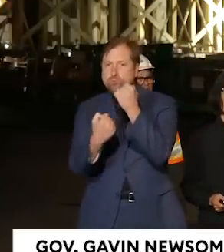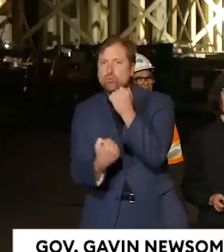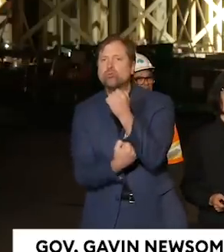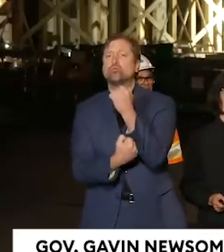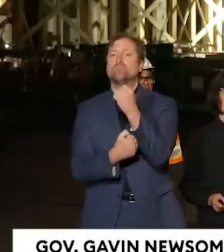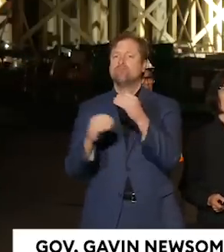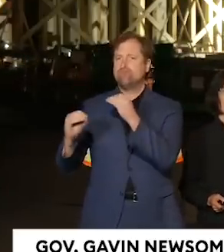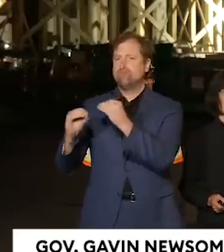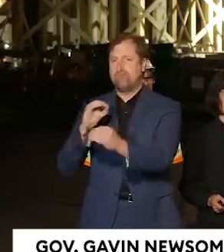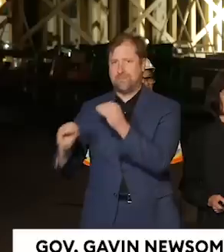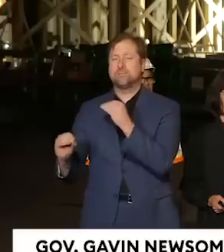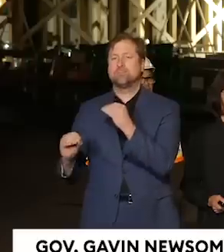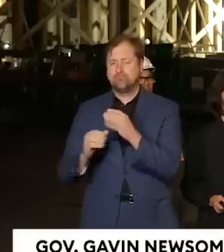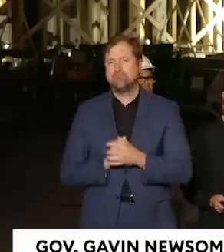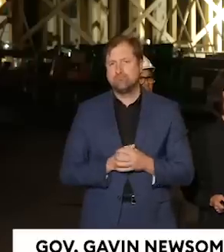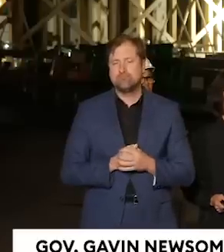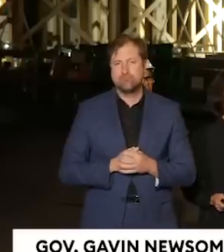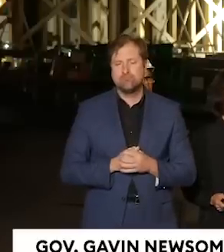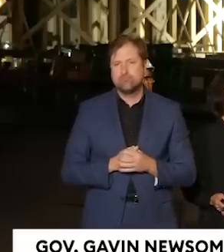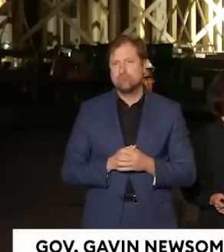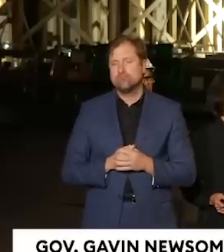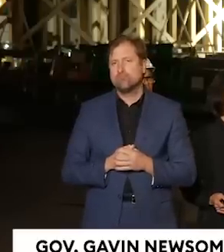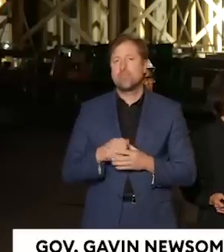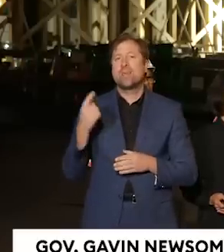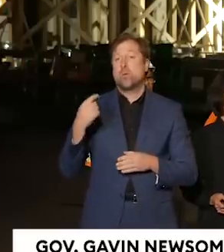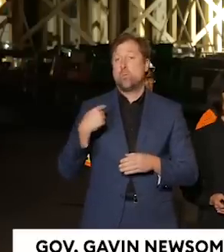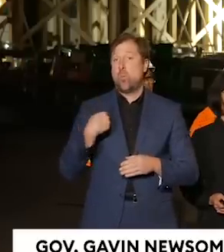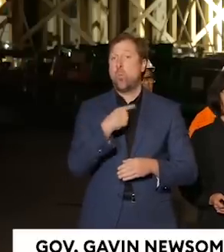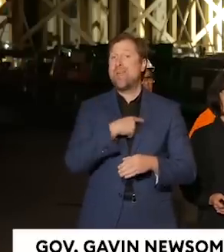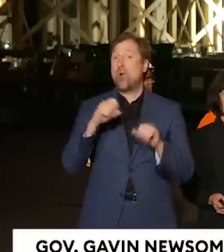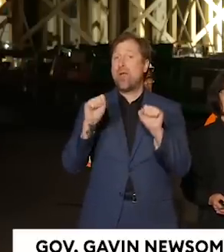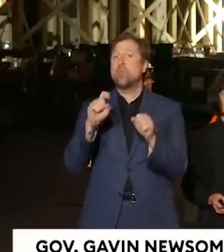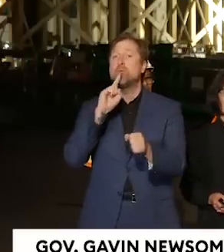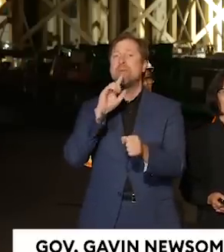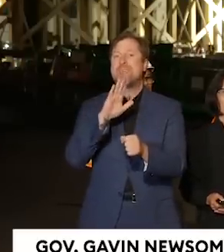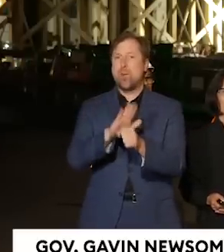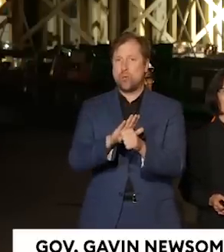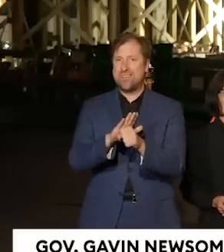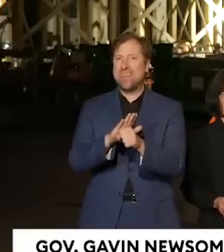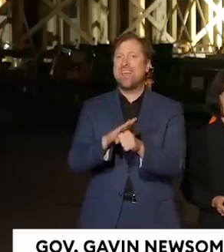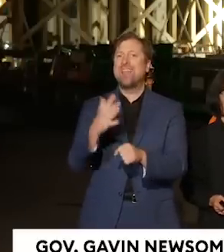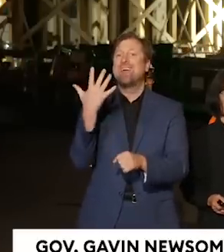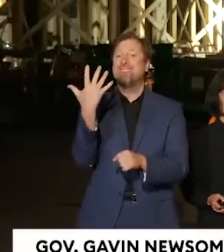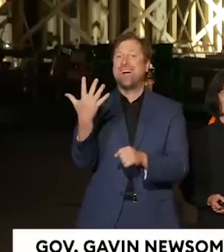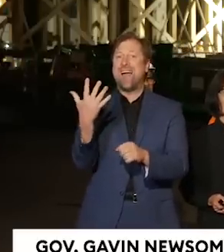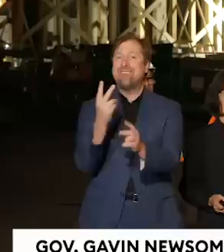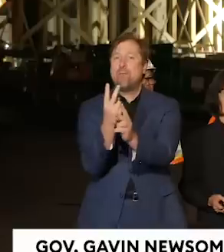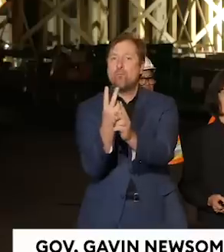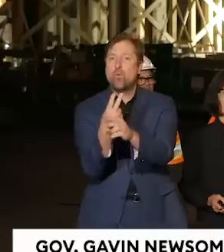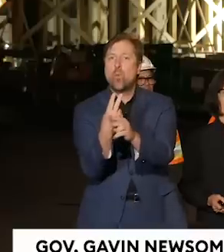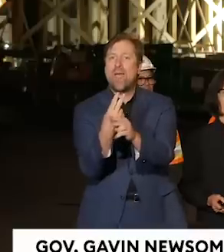see behind me. And as a consequence, one thing we can guarantee you is we will be open 5 lanes in both directions at